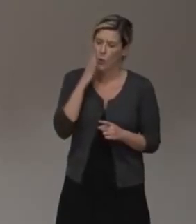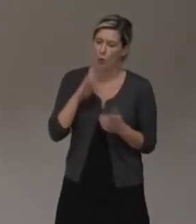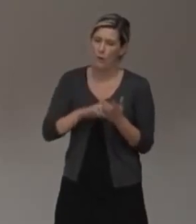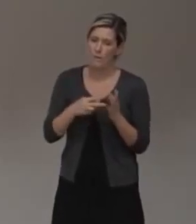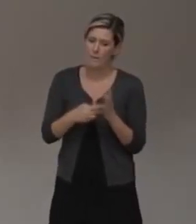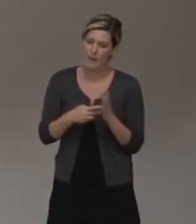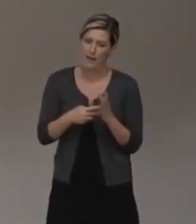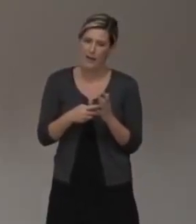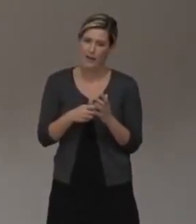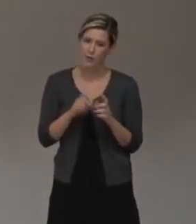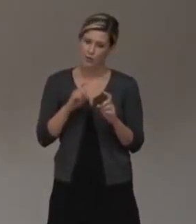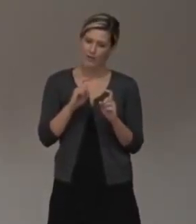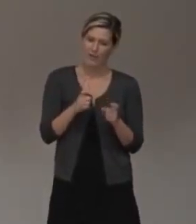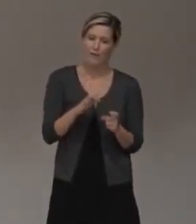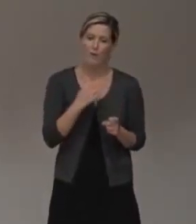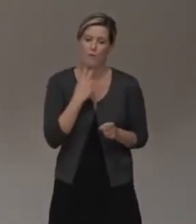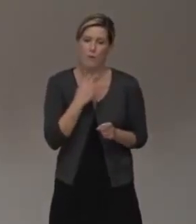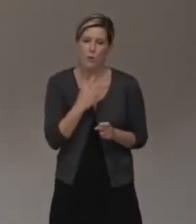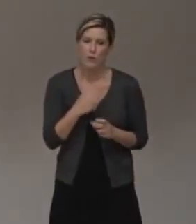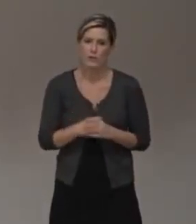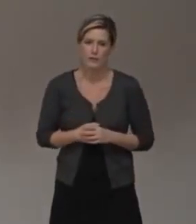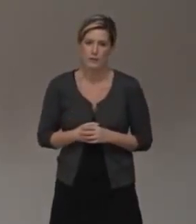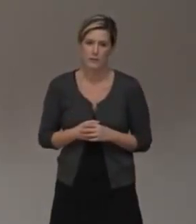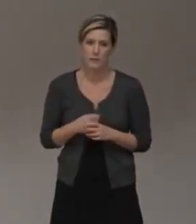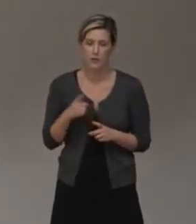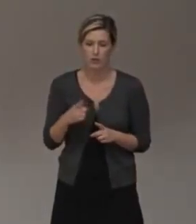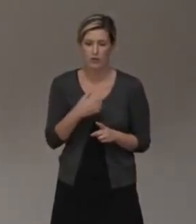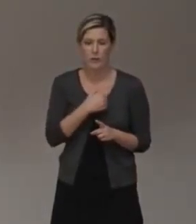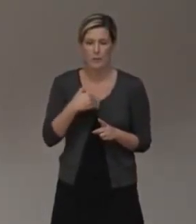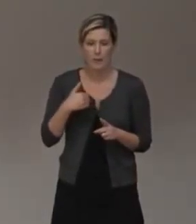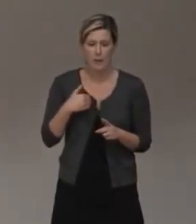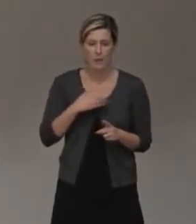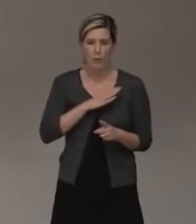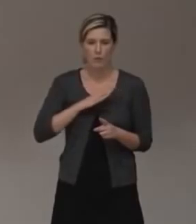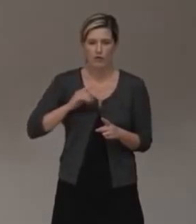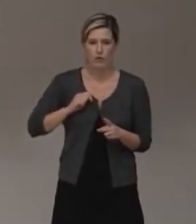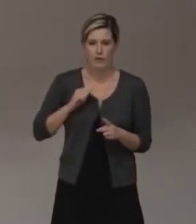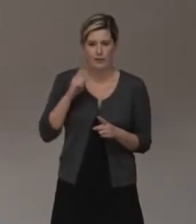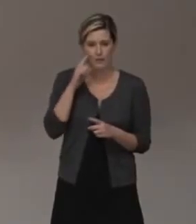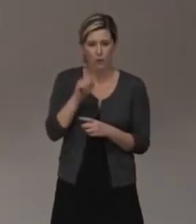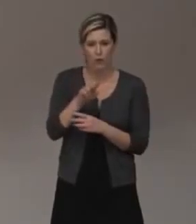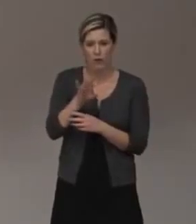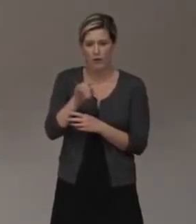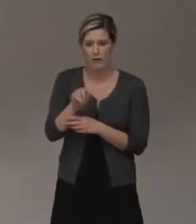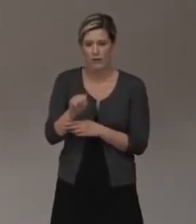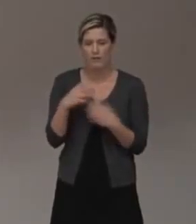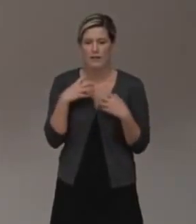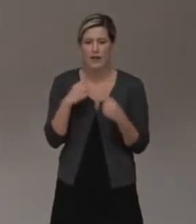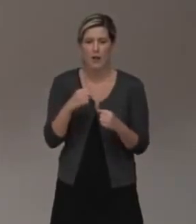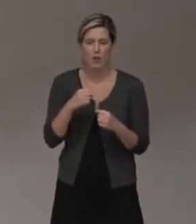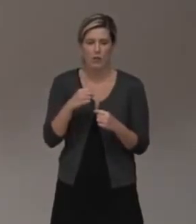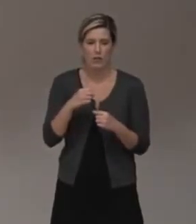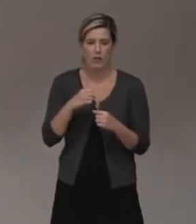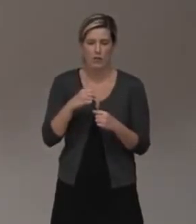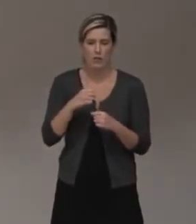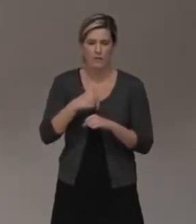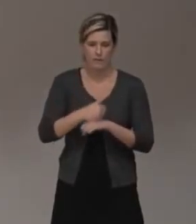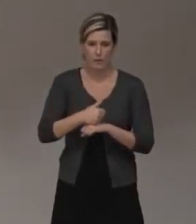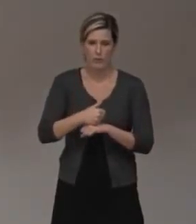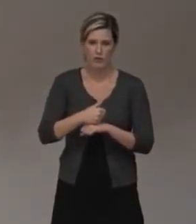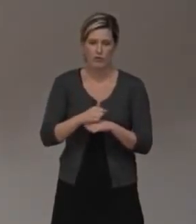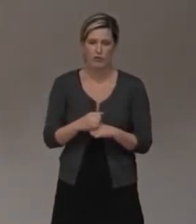give voice. Liz is a member of the Board of Trustees for Tufts Health Foundation. She's